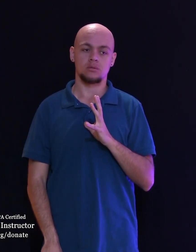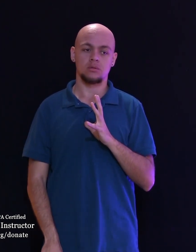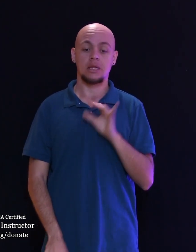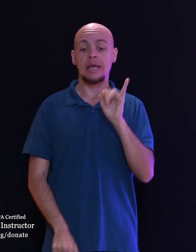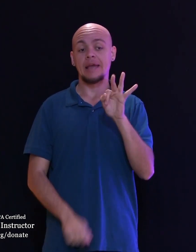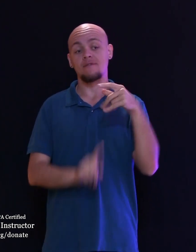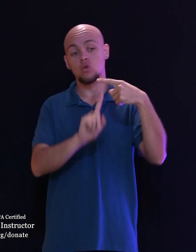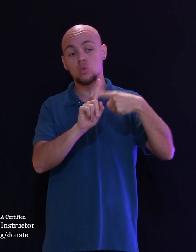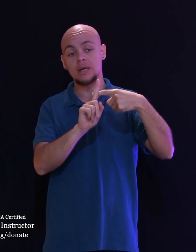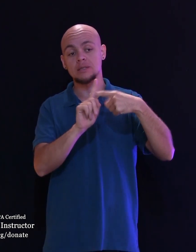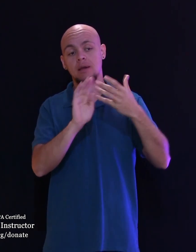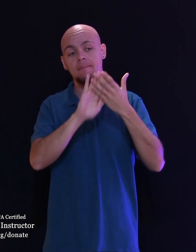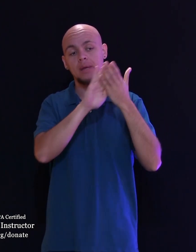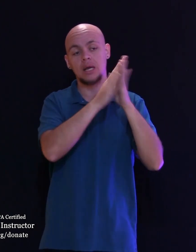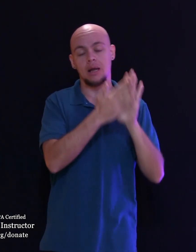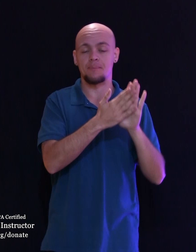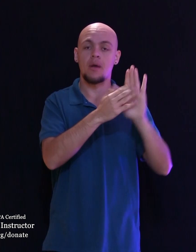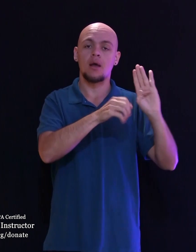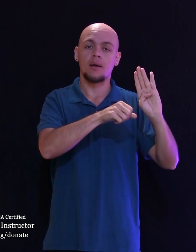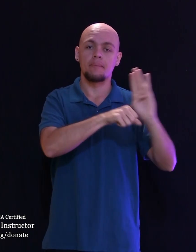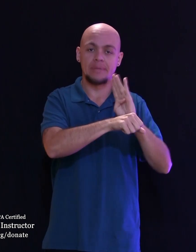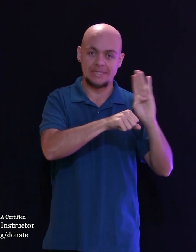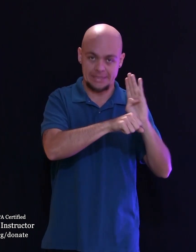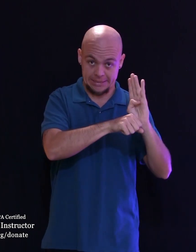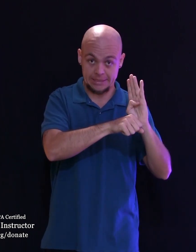But if you rent, now you're a business.